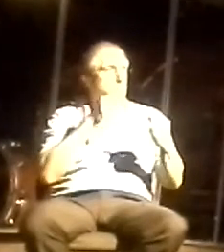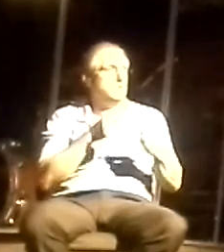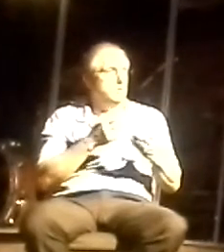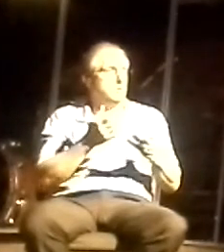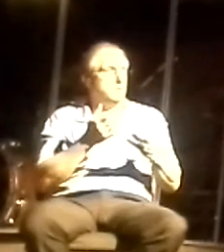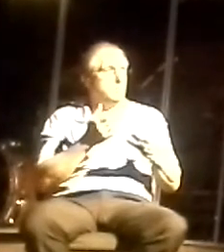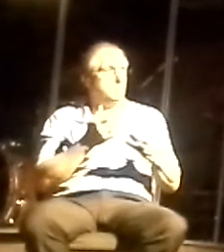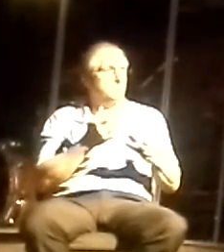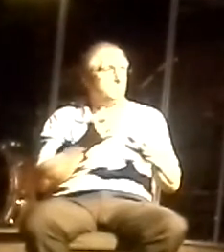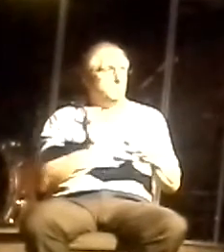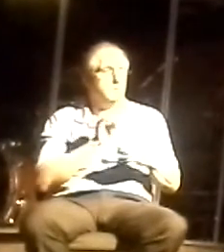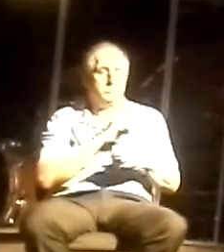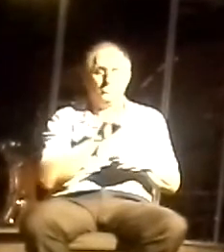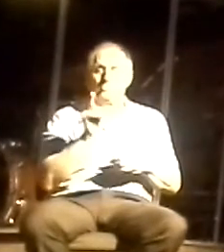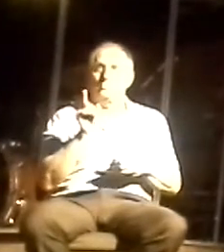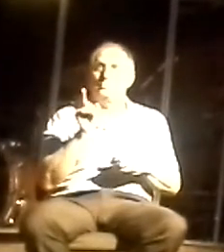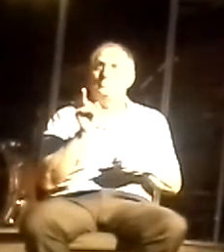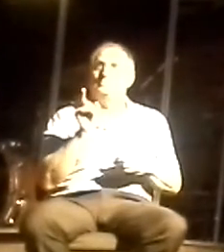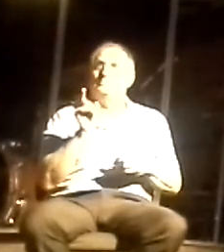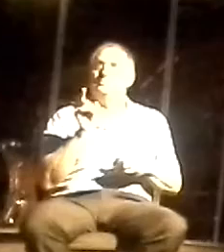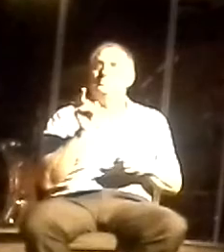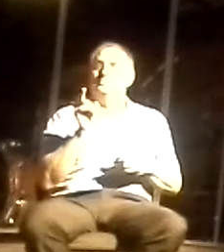that you're wrestling